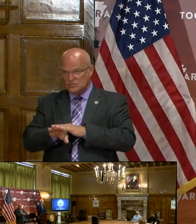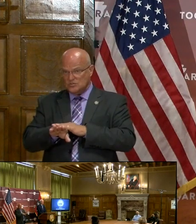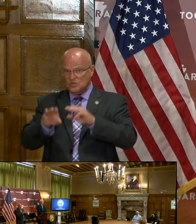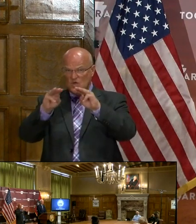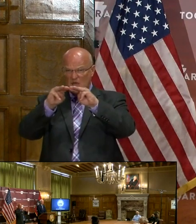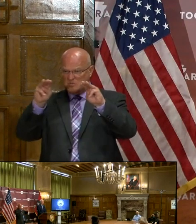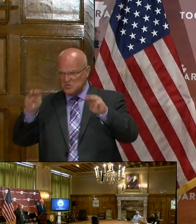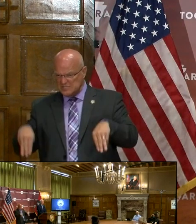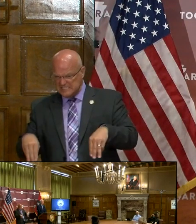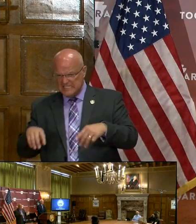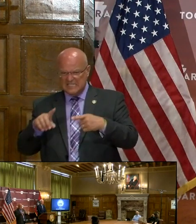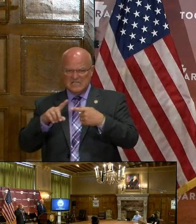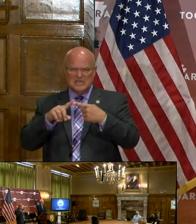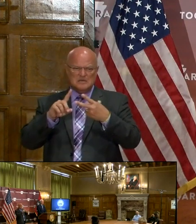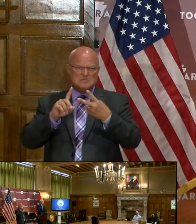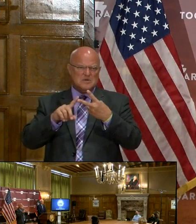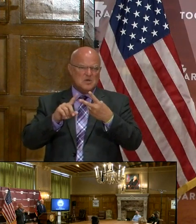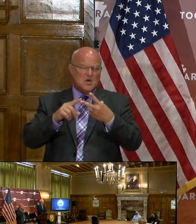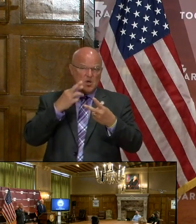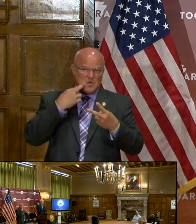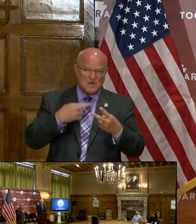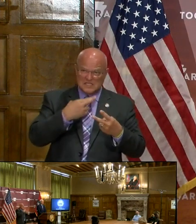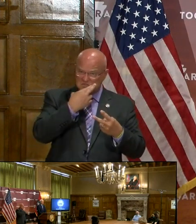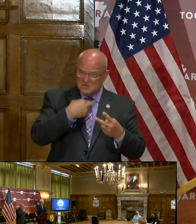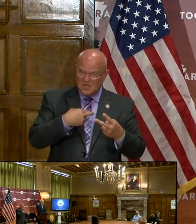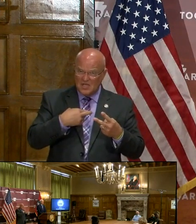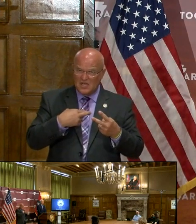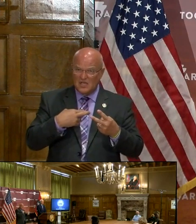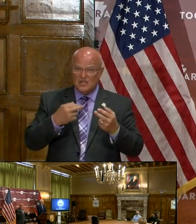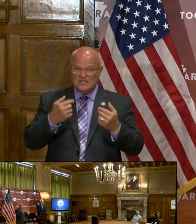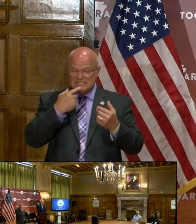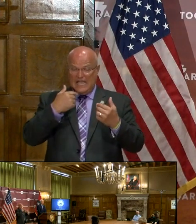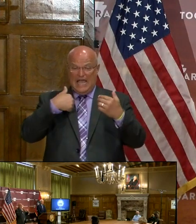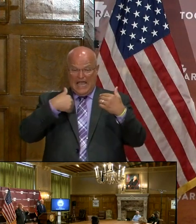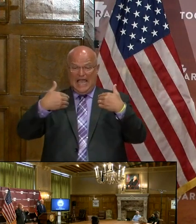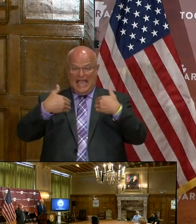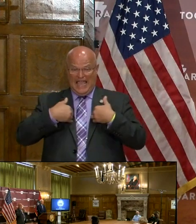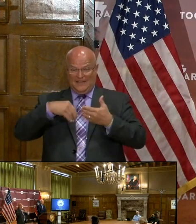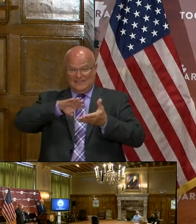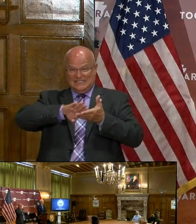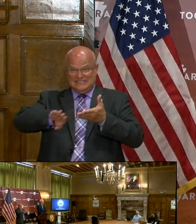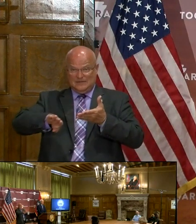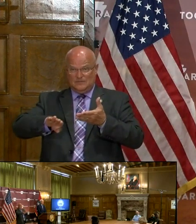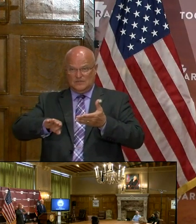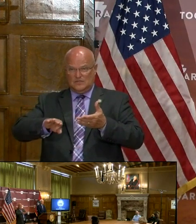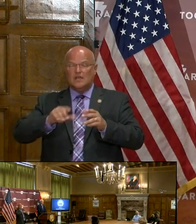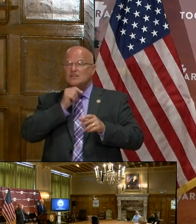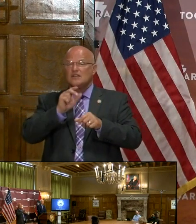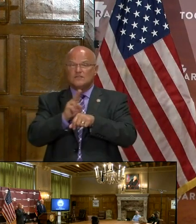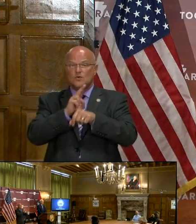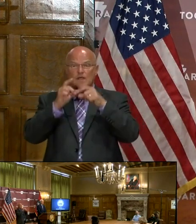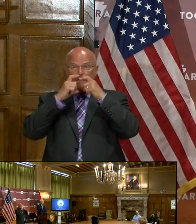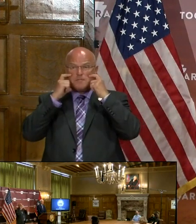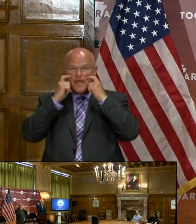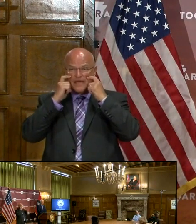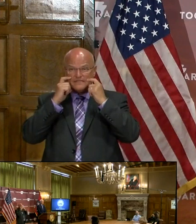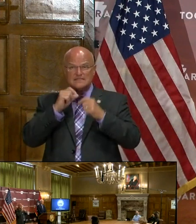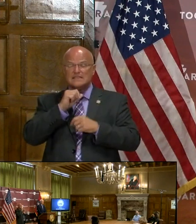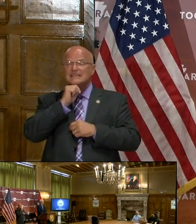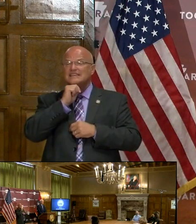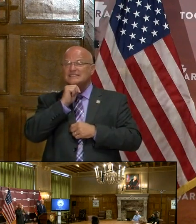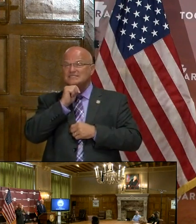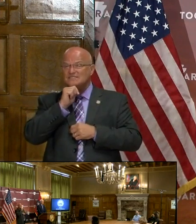a museum or a restaurant, you can say, I have this exemption, and you don't have to wear the mask, and you don't have